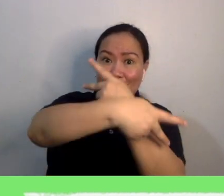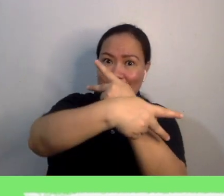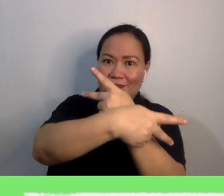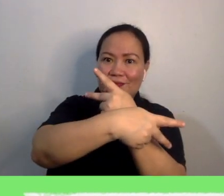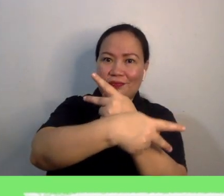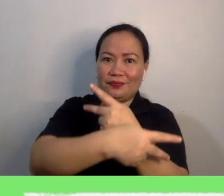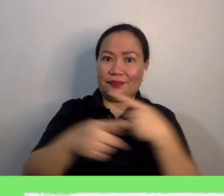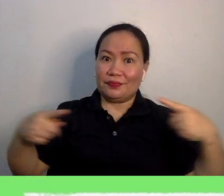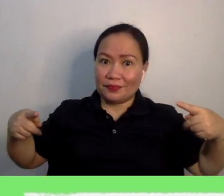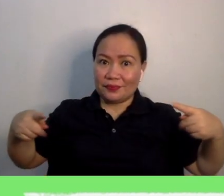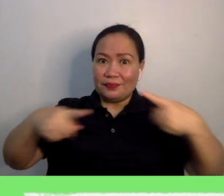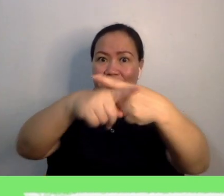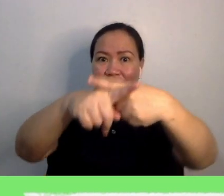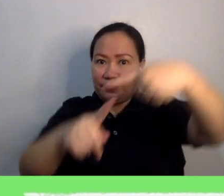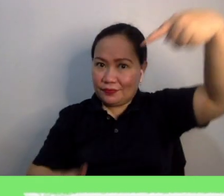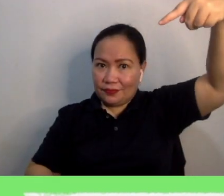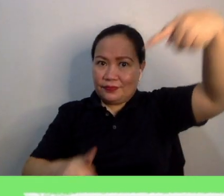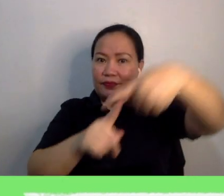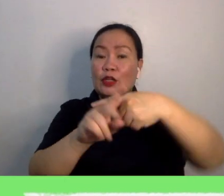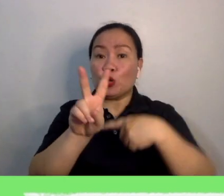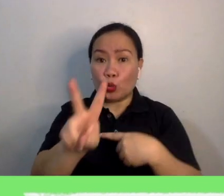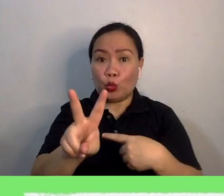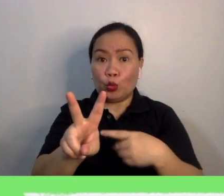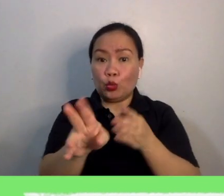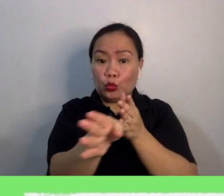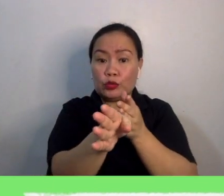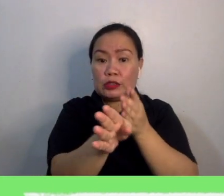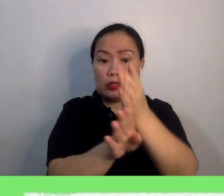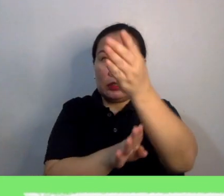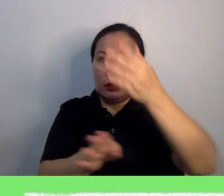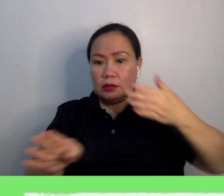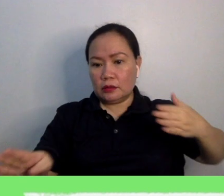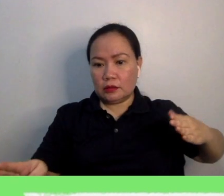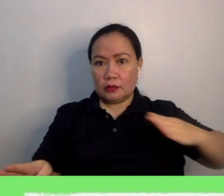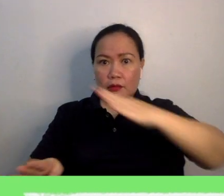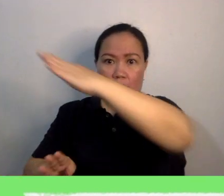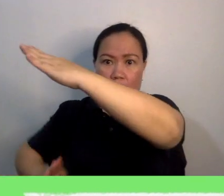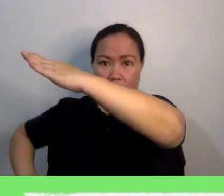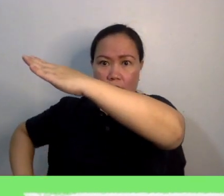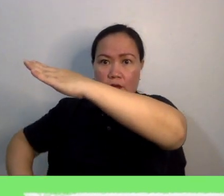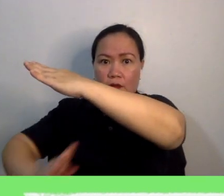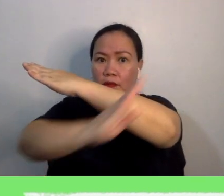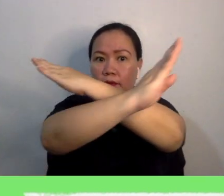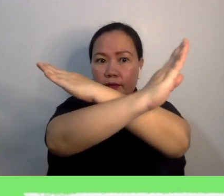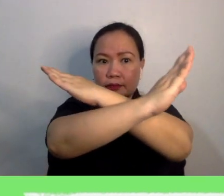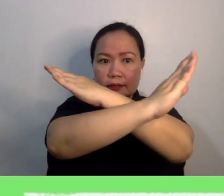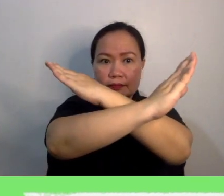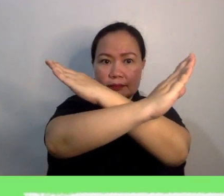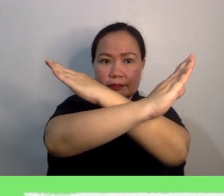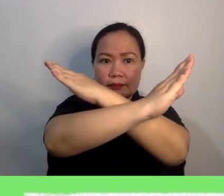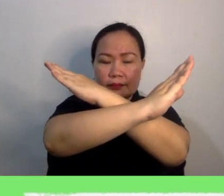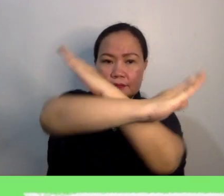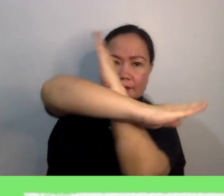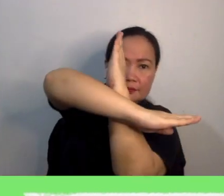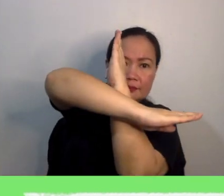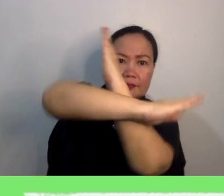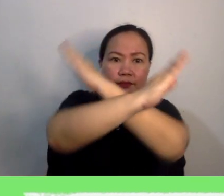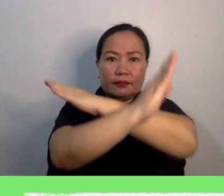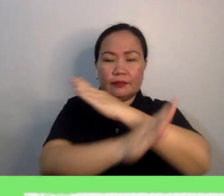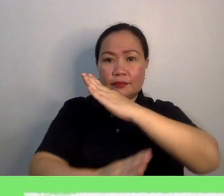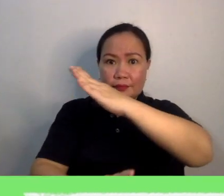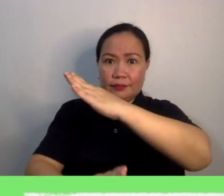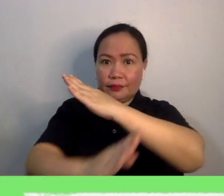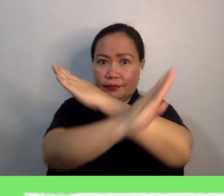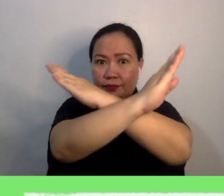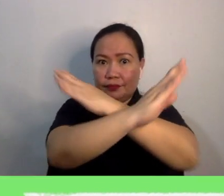other. Okay? So, kapag vertical angles, ito ay binubuo ng dalawang straight lines